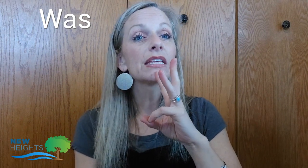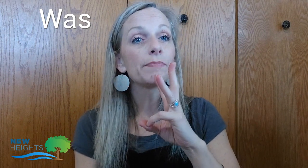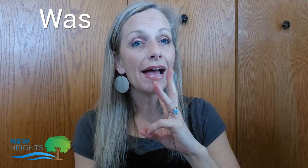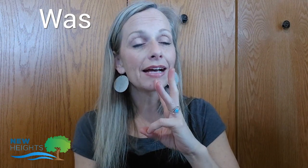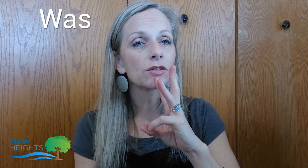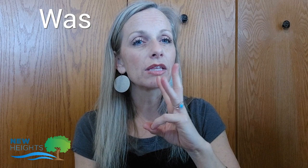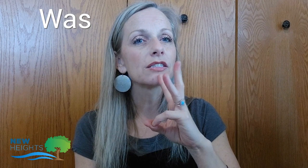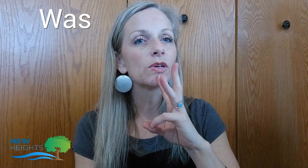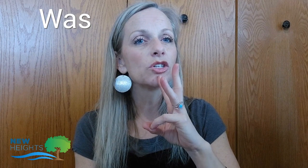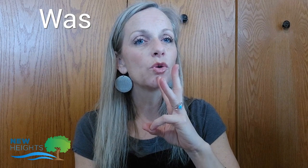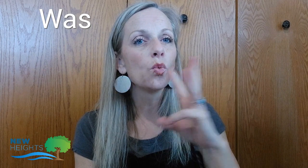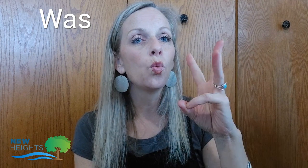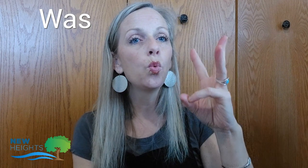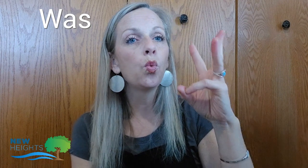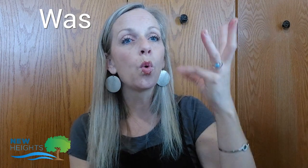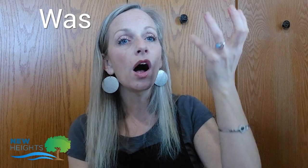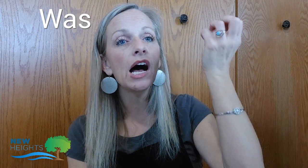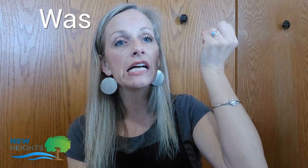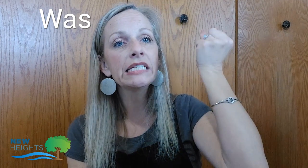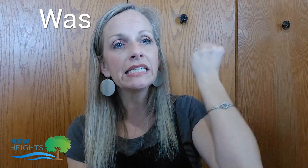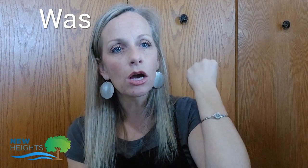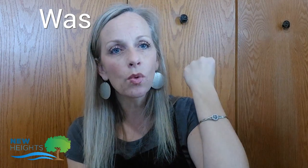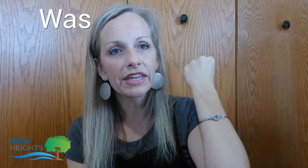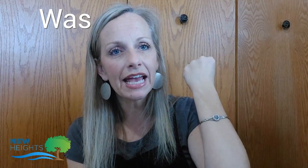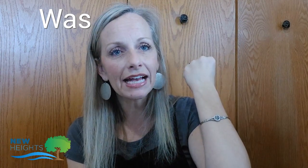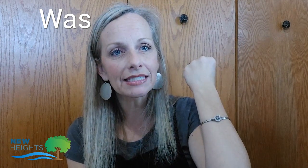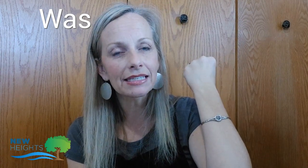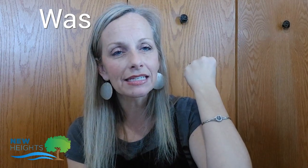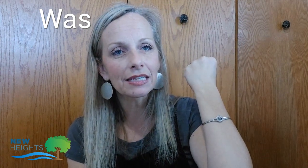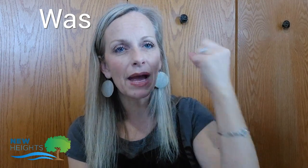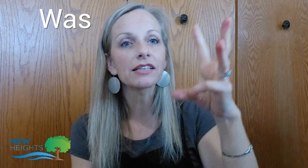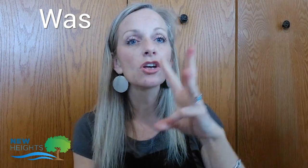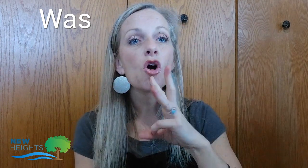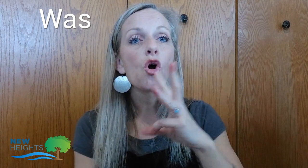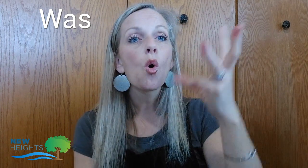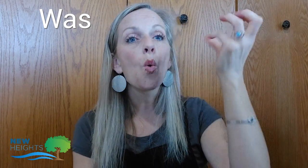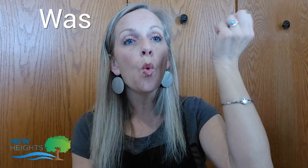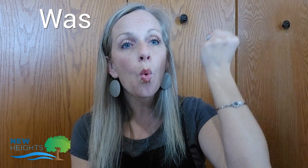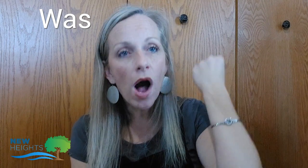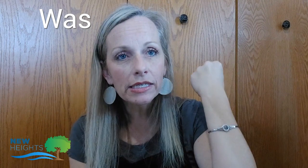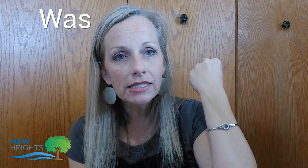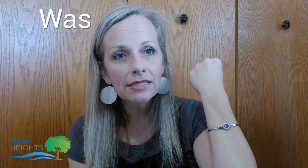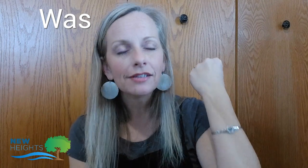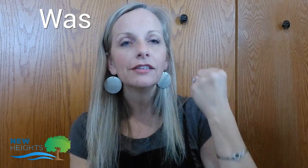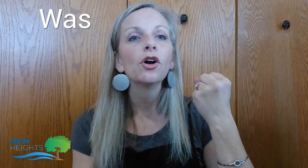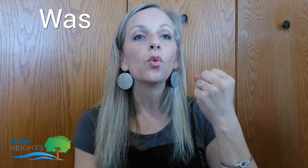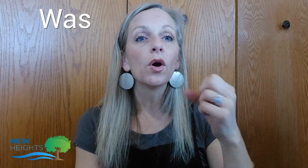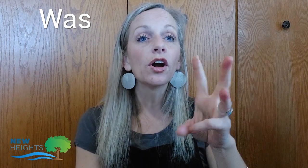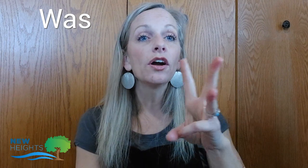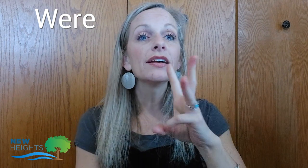the past with it. So we do was with an S into the past. Was. Were, it's